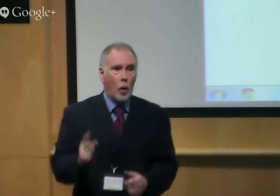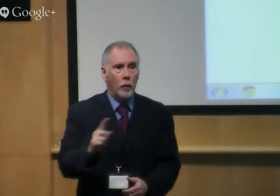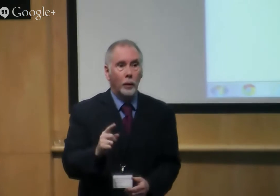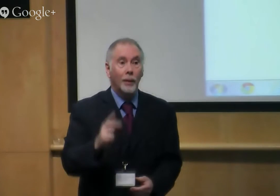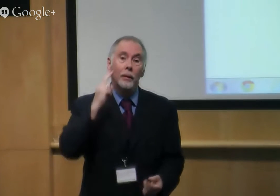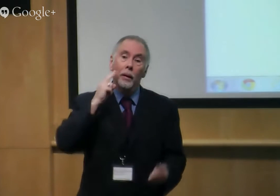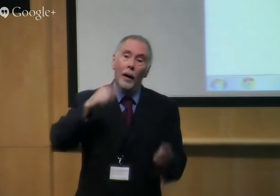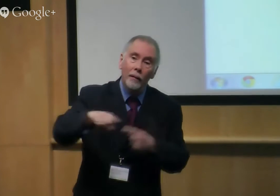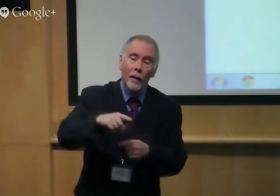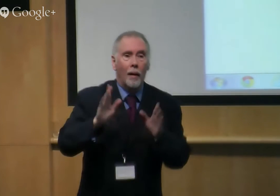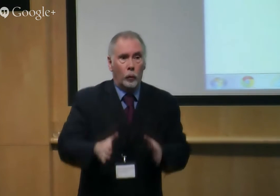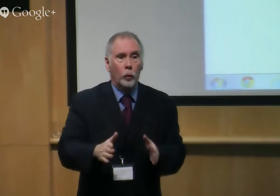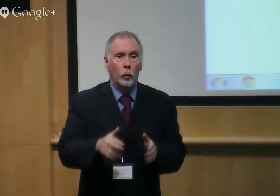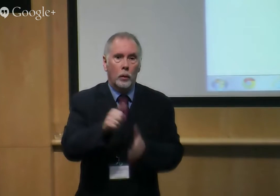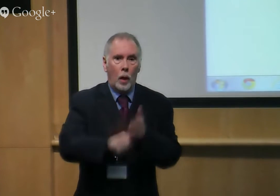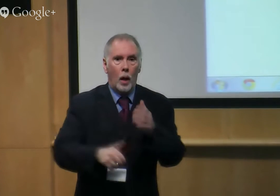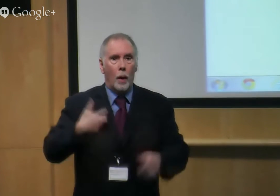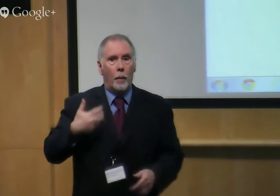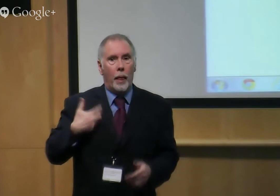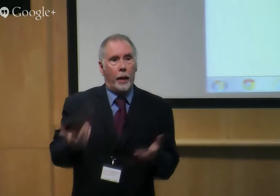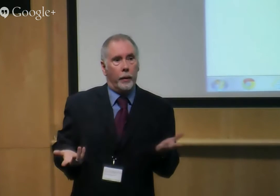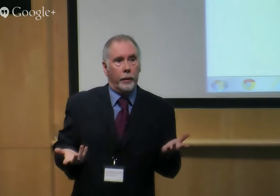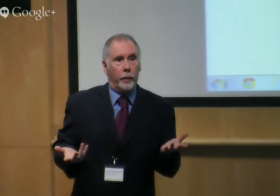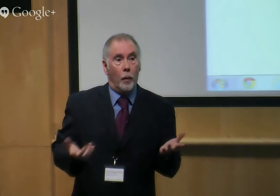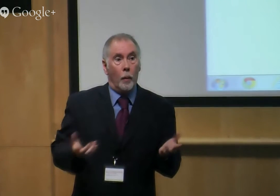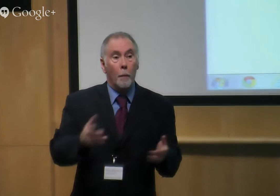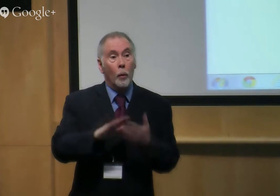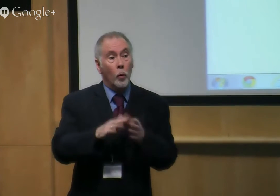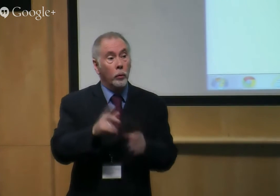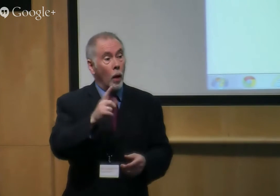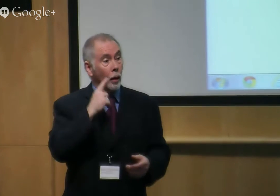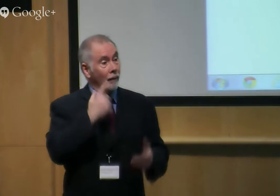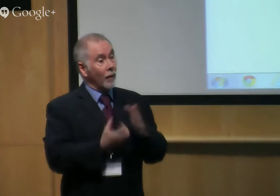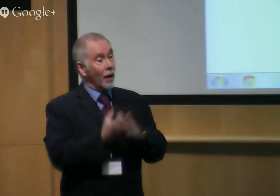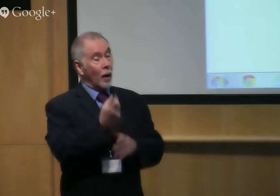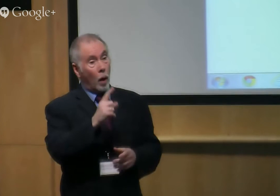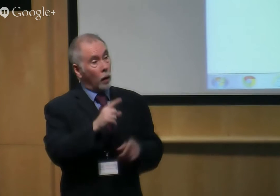that we can't do everything as a small charity, but one thing that we would like to empower the